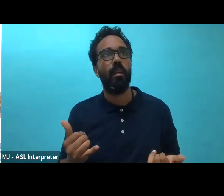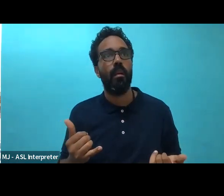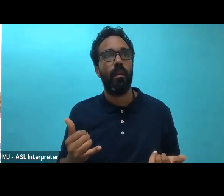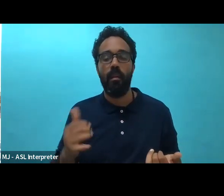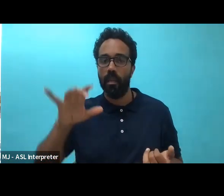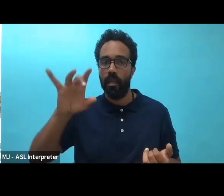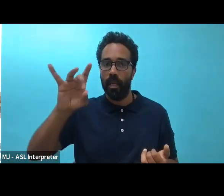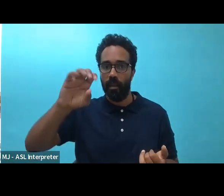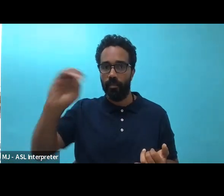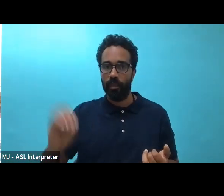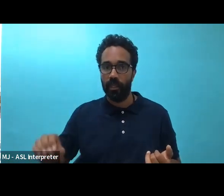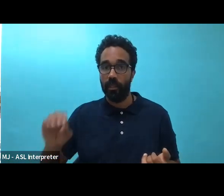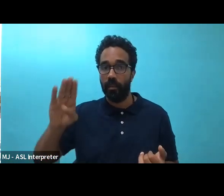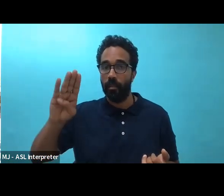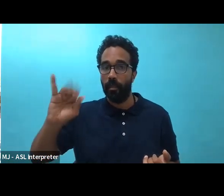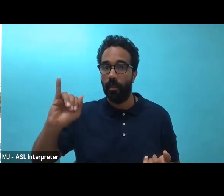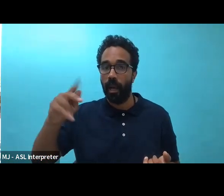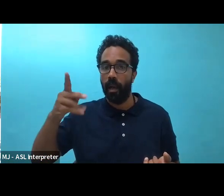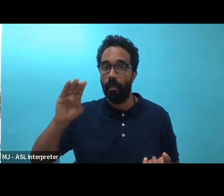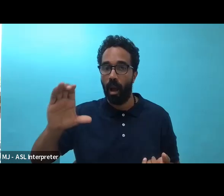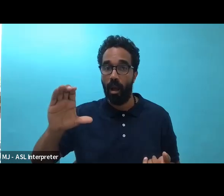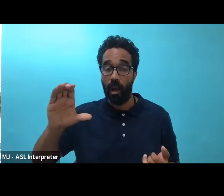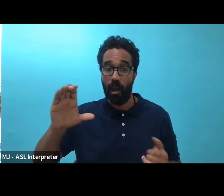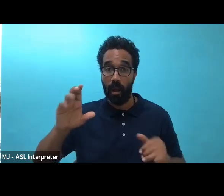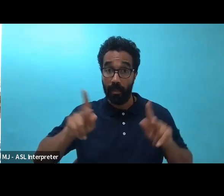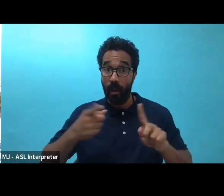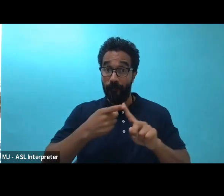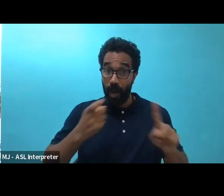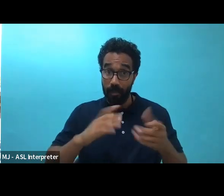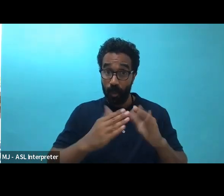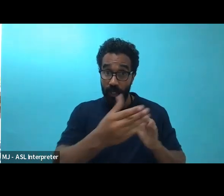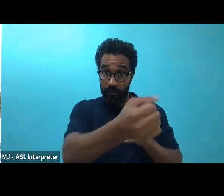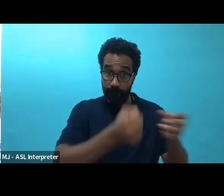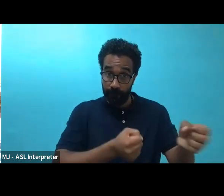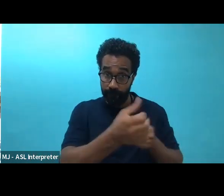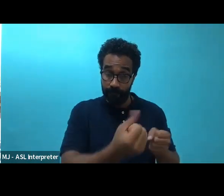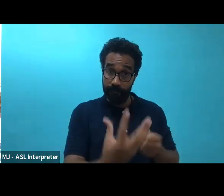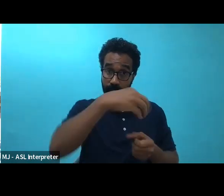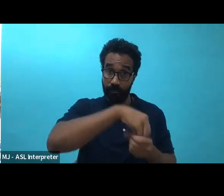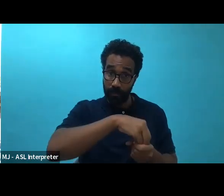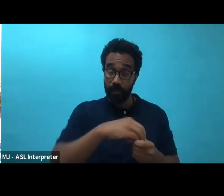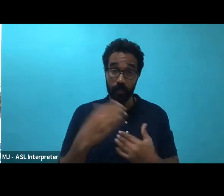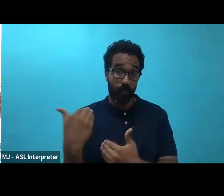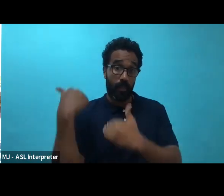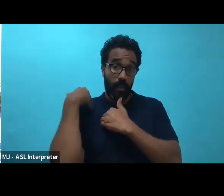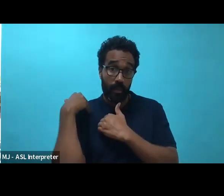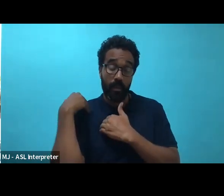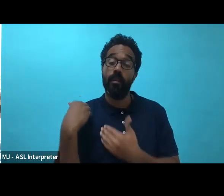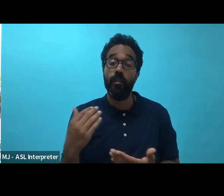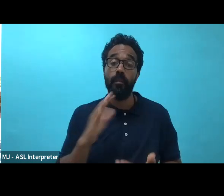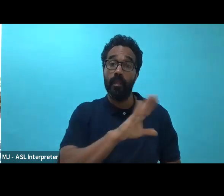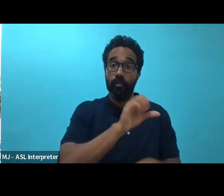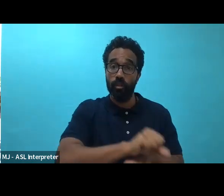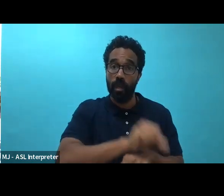80% BIPOC members of the community. And this is part of their job. One's a senior